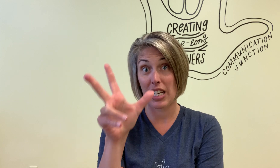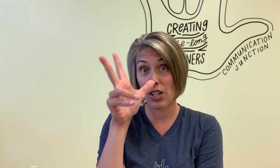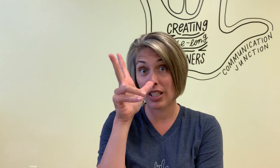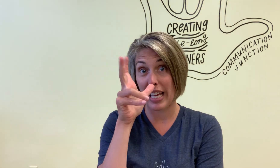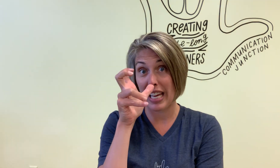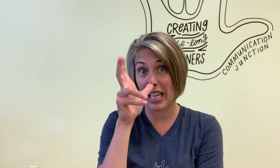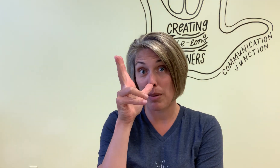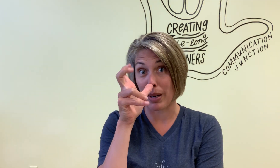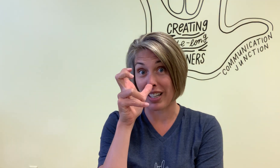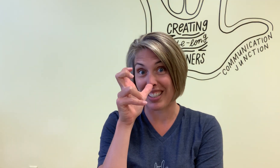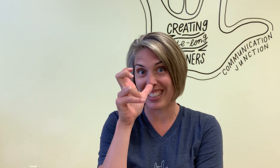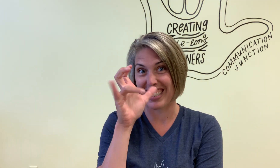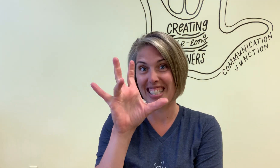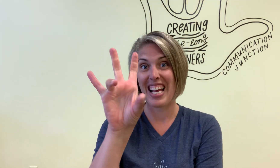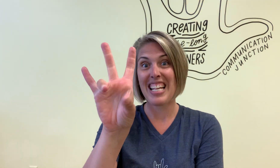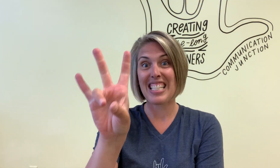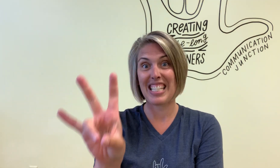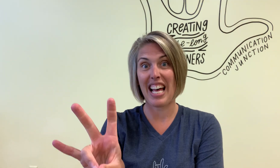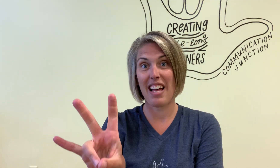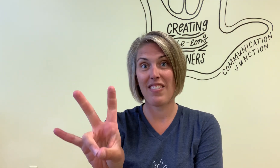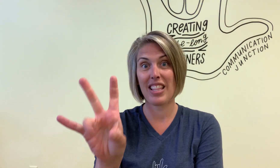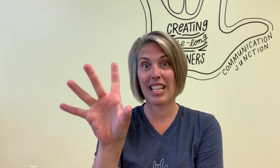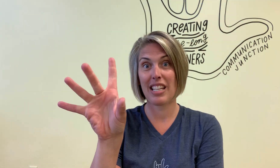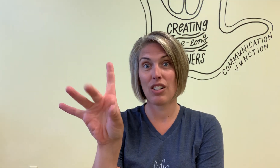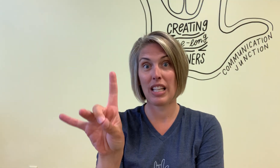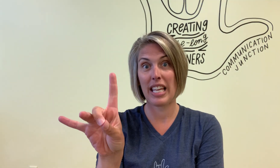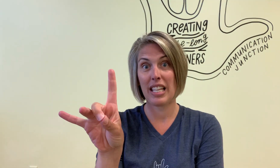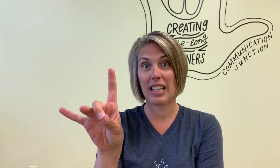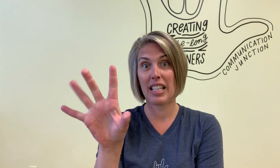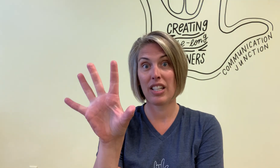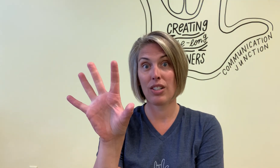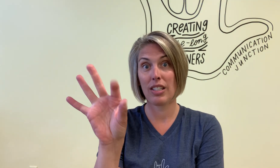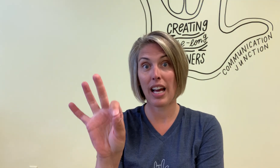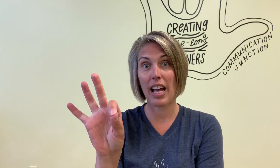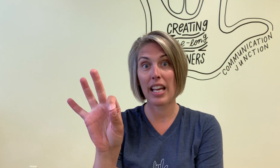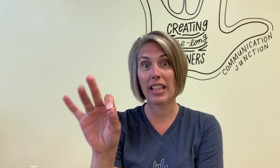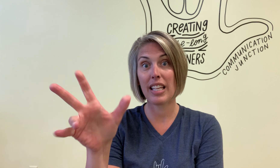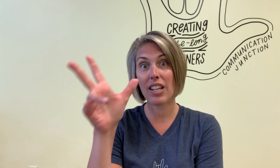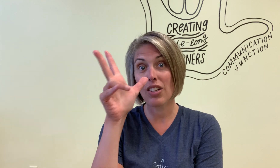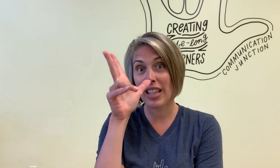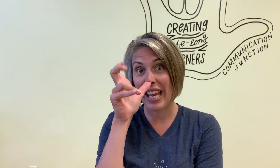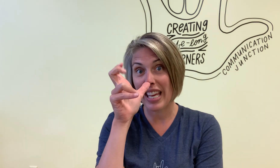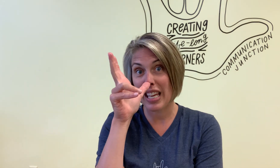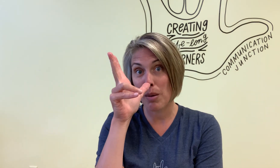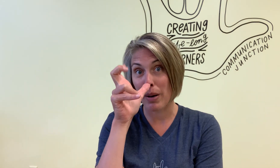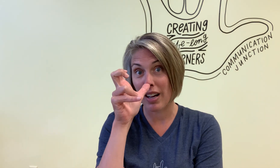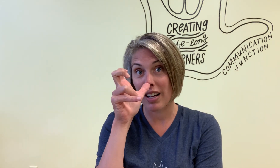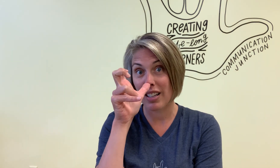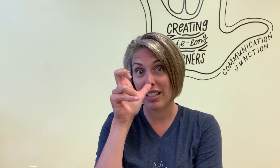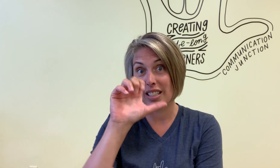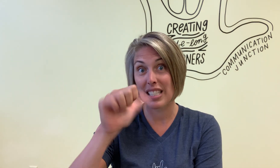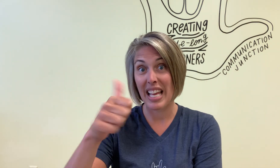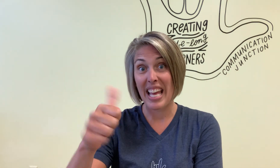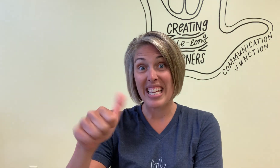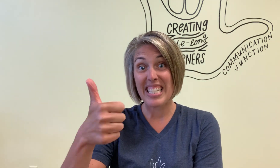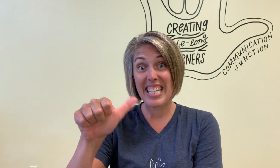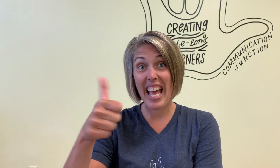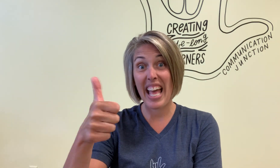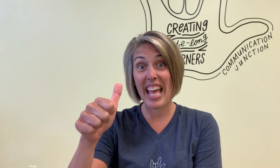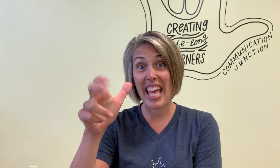little ladybugs. 7 little, 8 little, 9 little ladybugs.